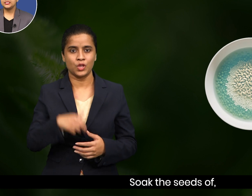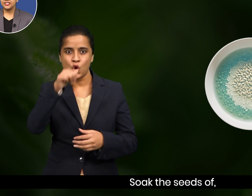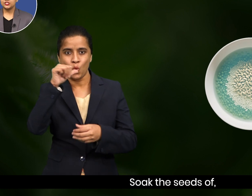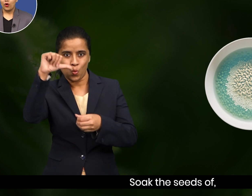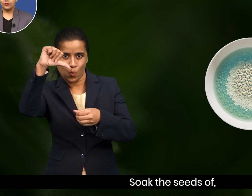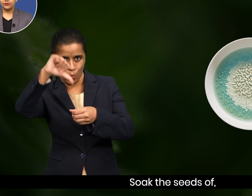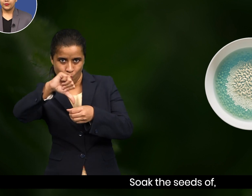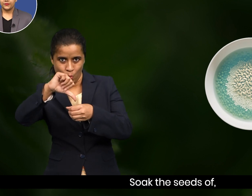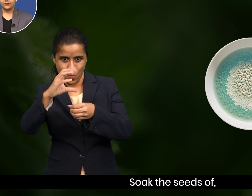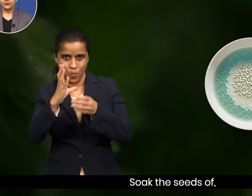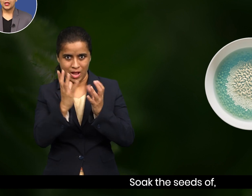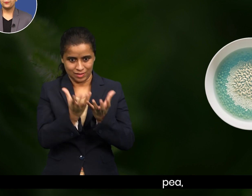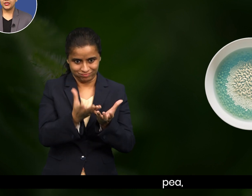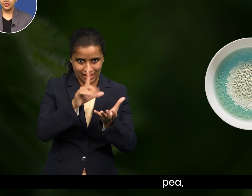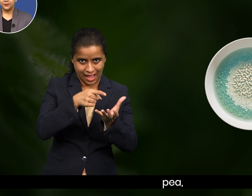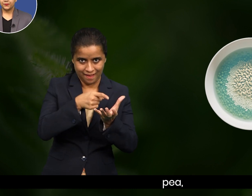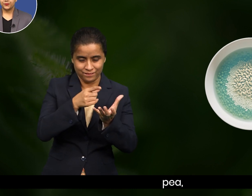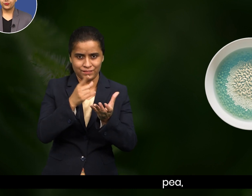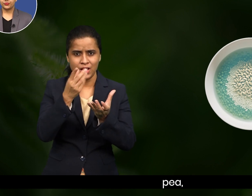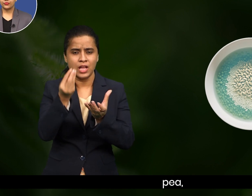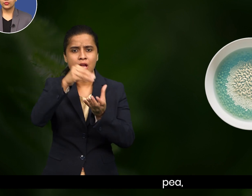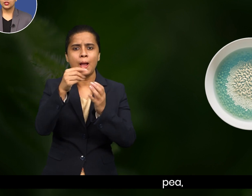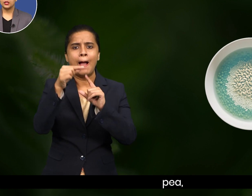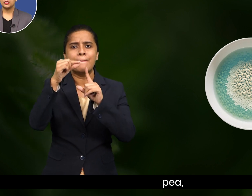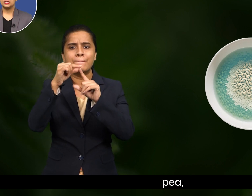Soak the seeds of pea,